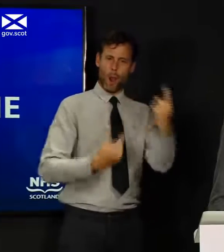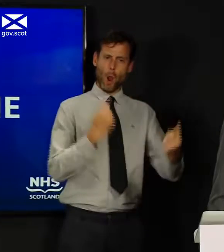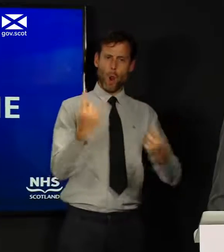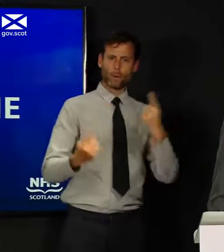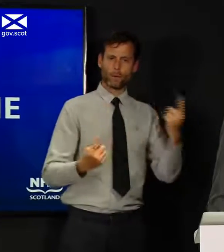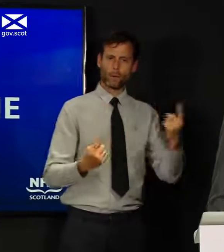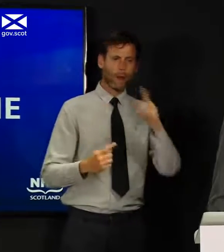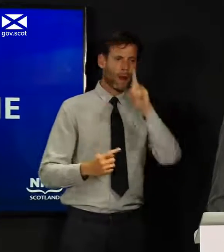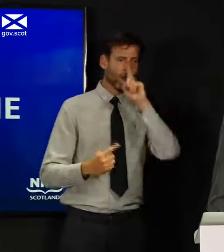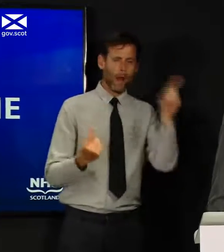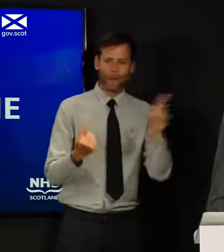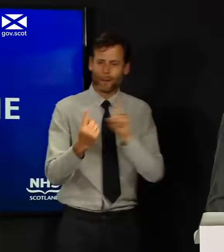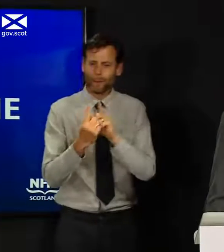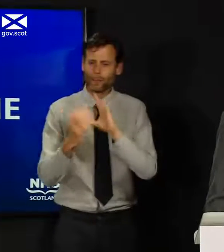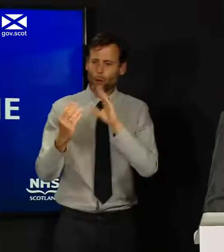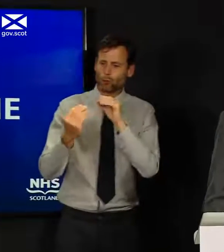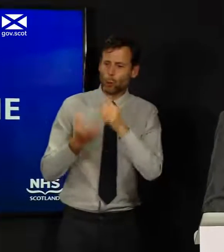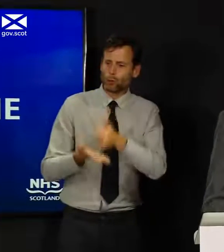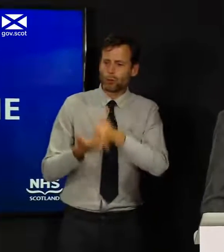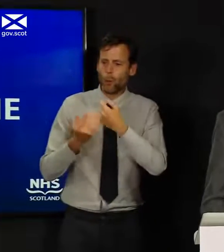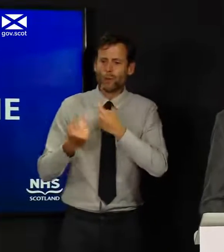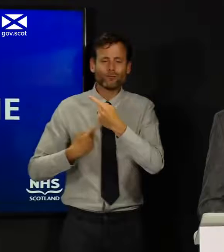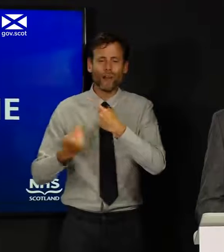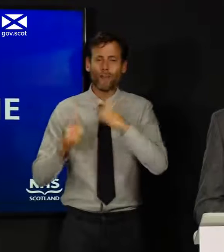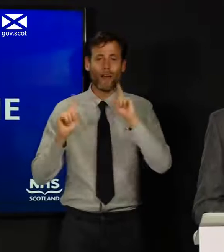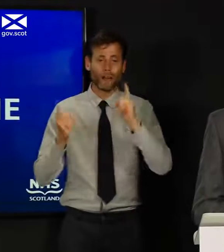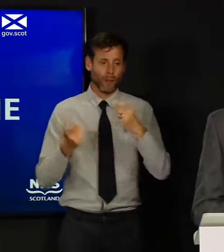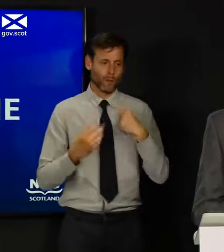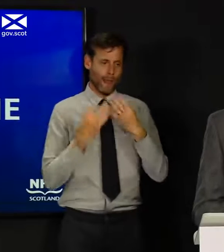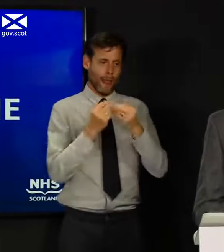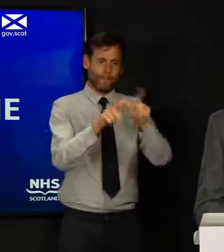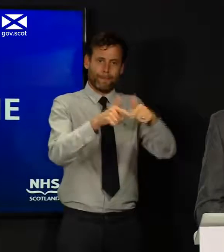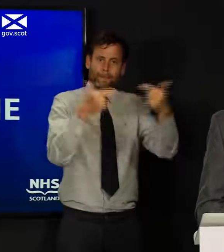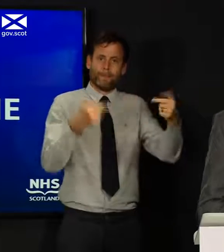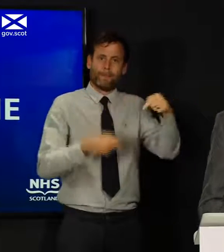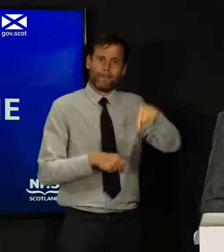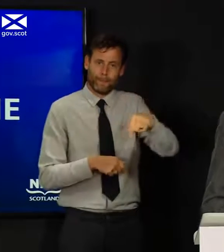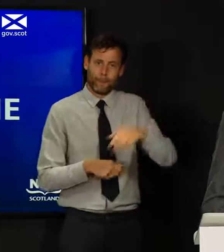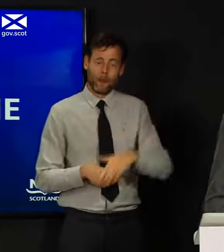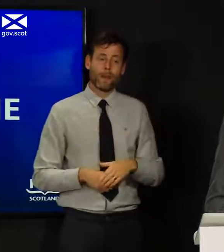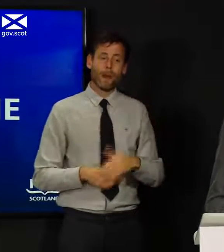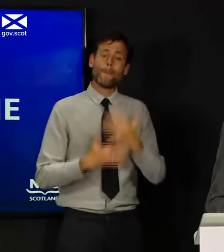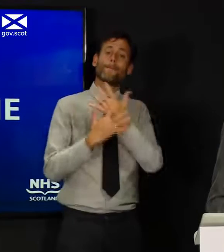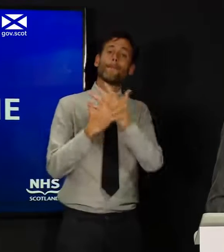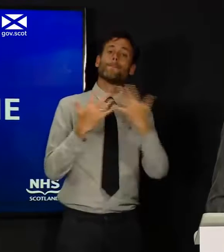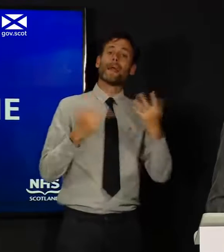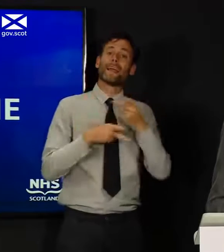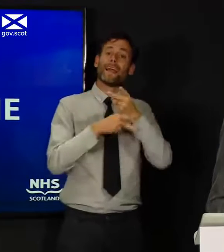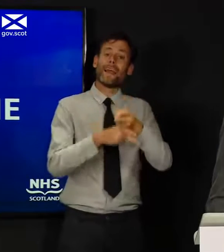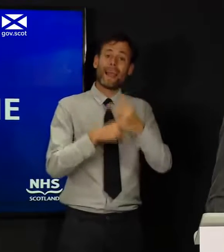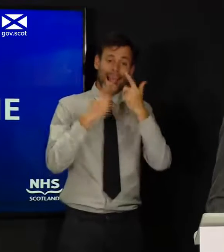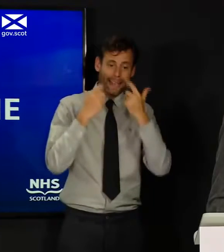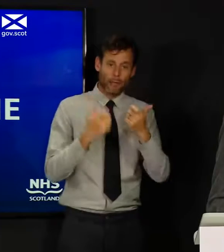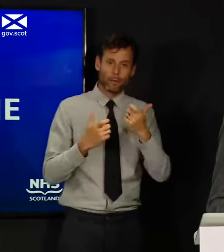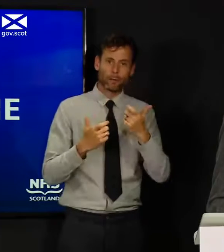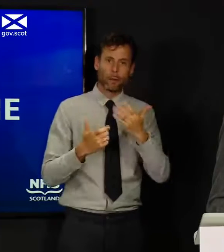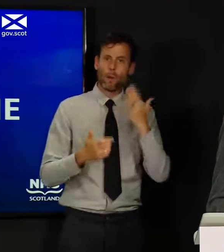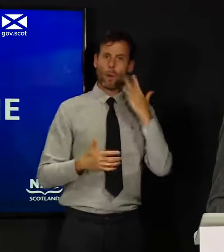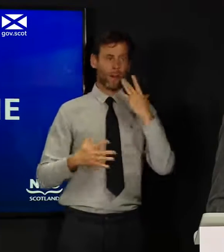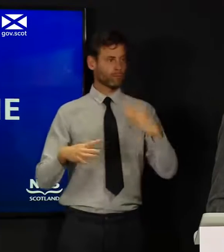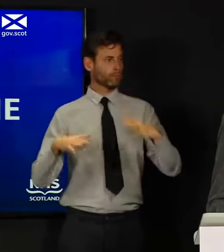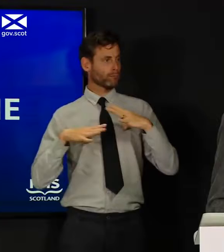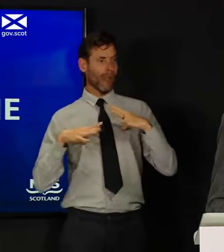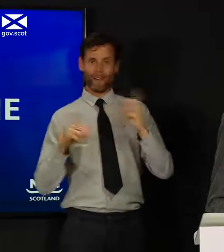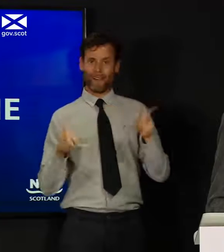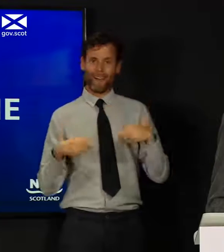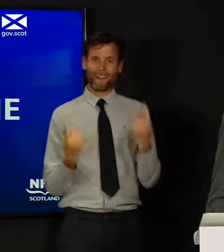sector partners to ensure that carers have access to breaks, including the extra support for young carers that you've just heard announced by the Cabinet